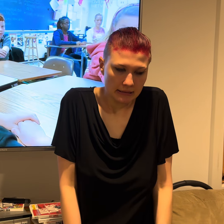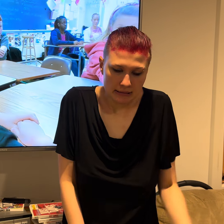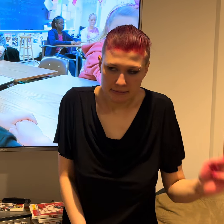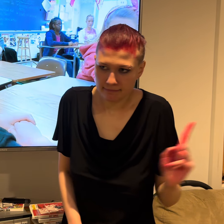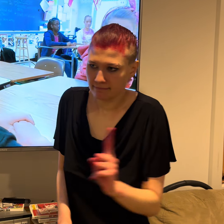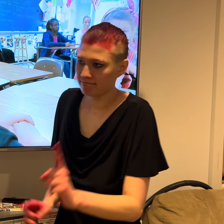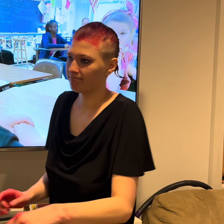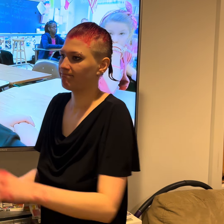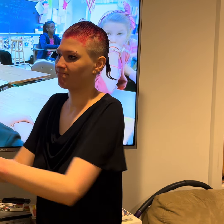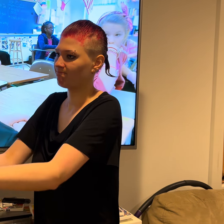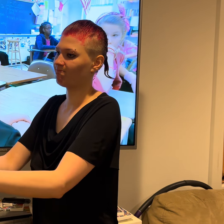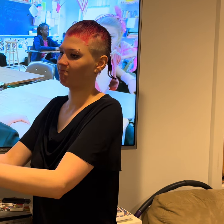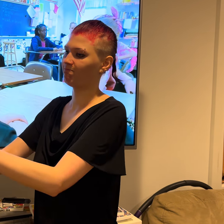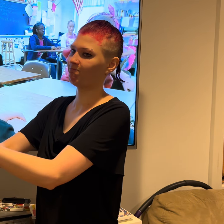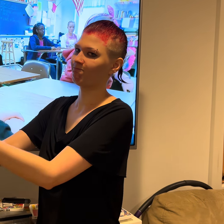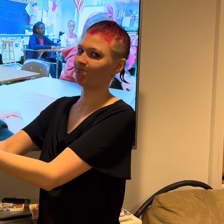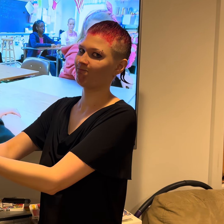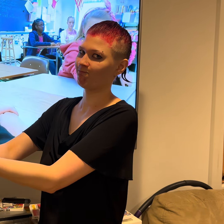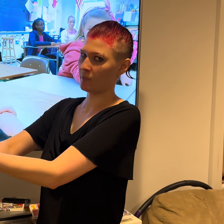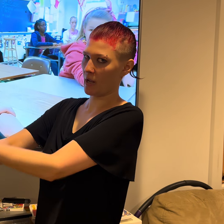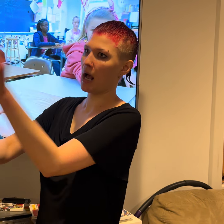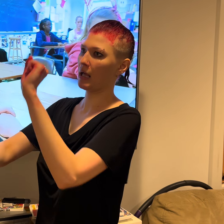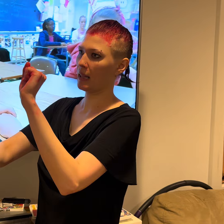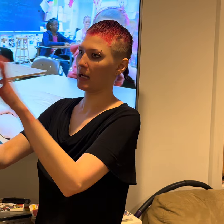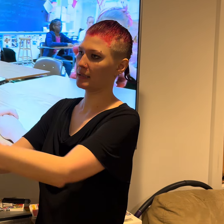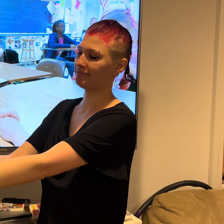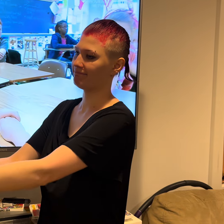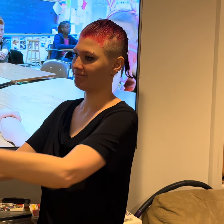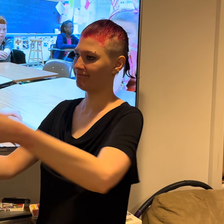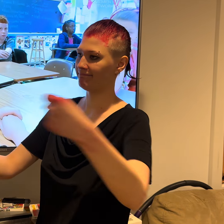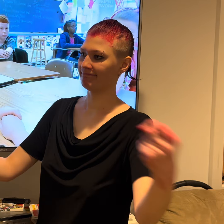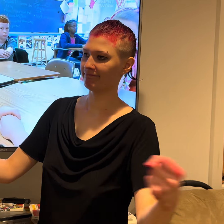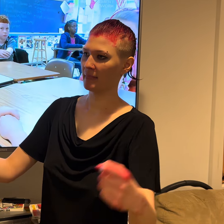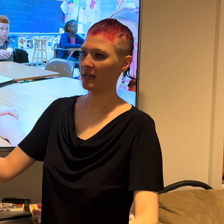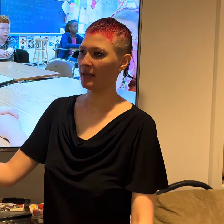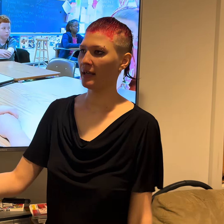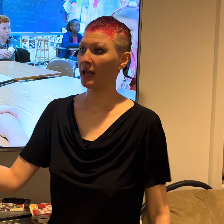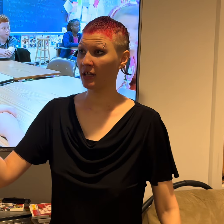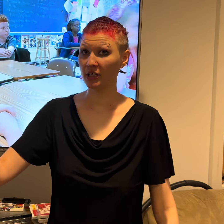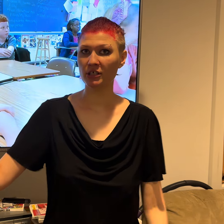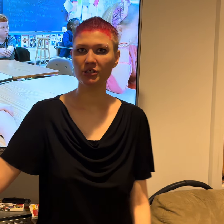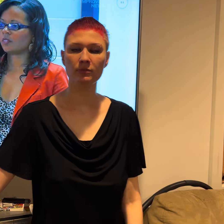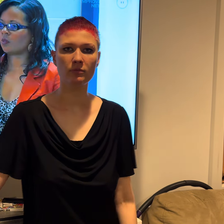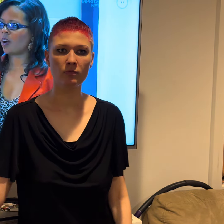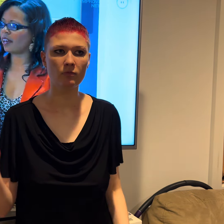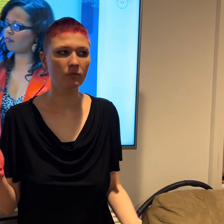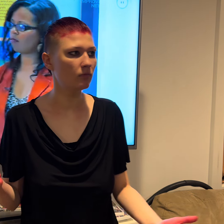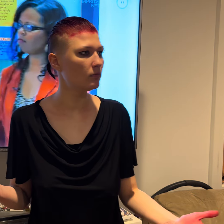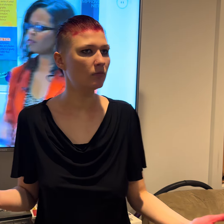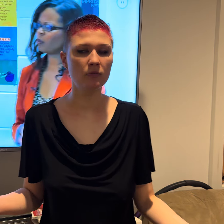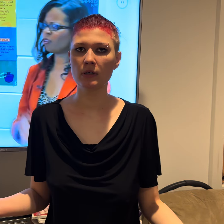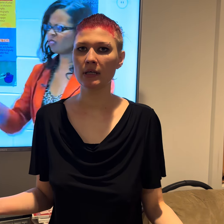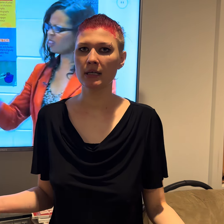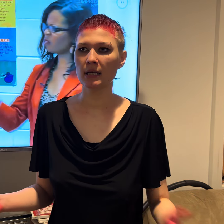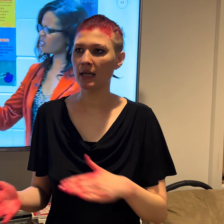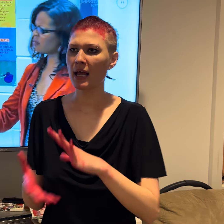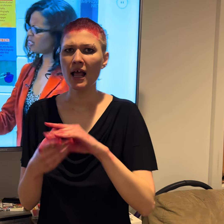and it says that she walks out, and that's when the story ends. Why? Were you looking for something